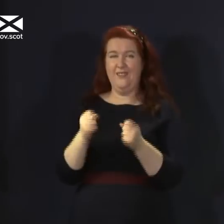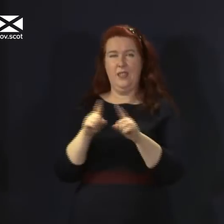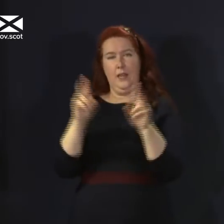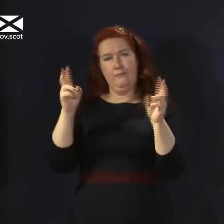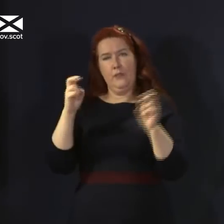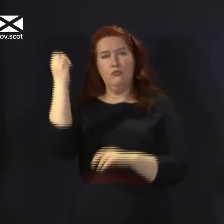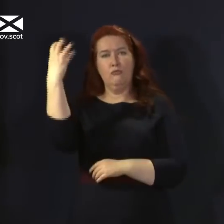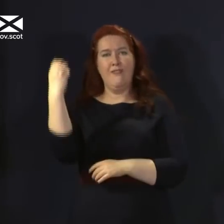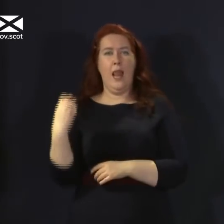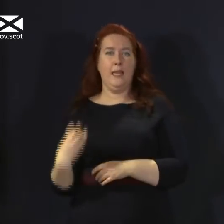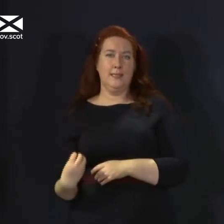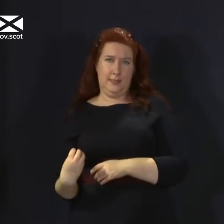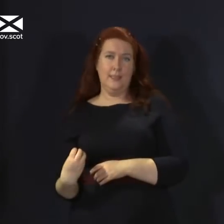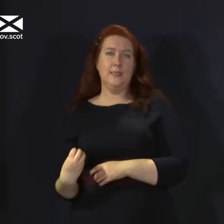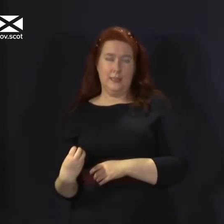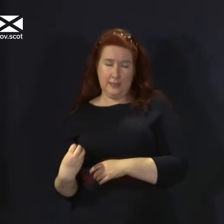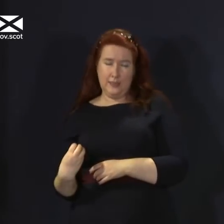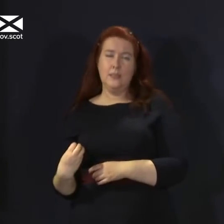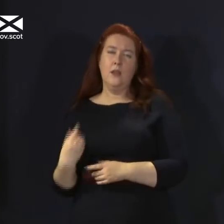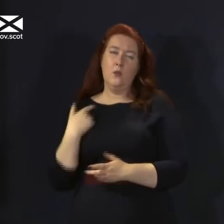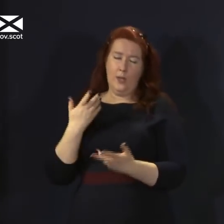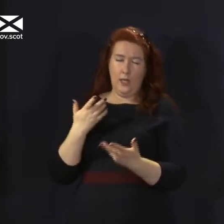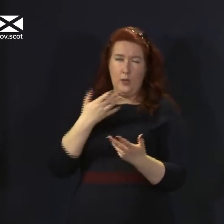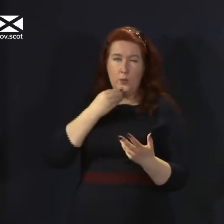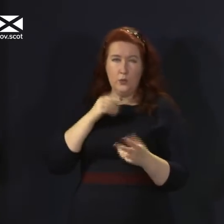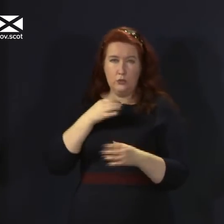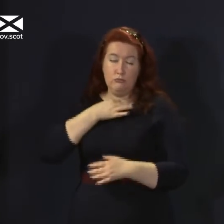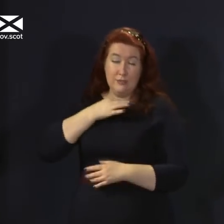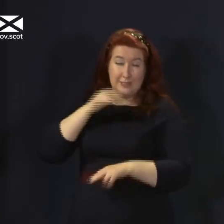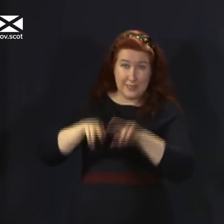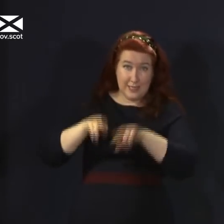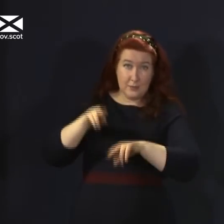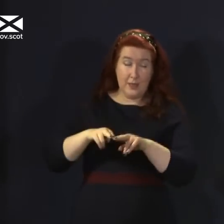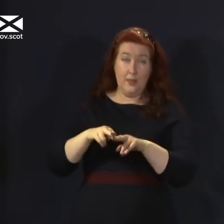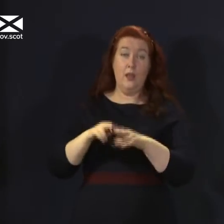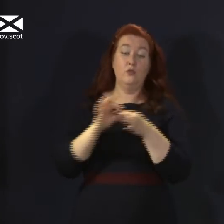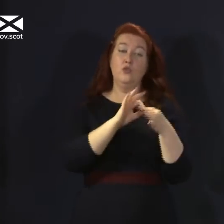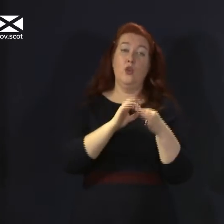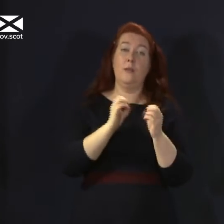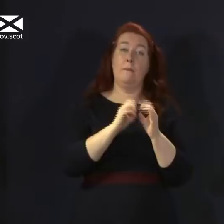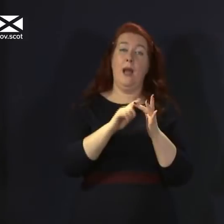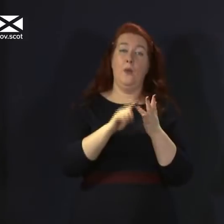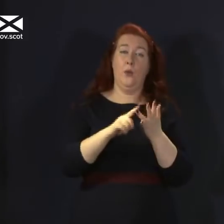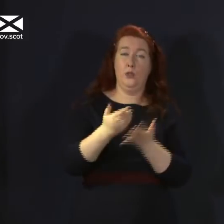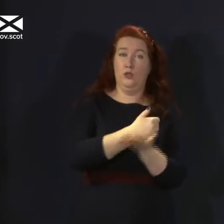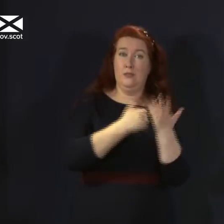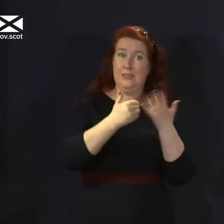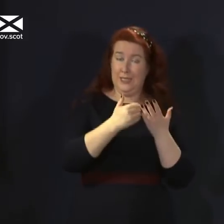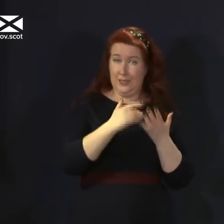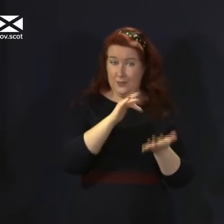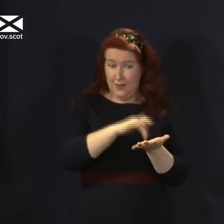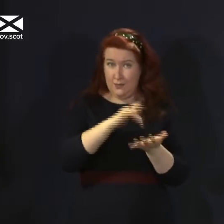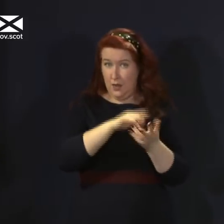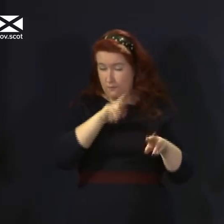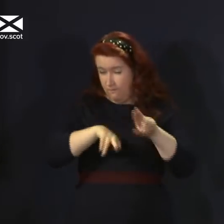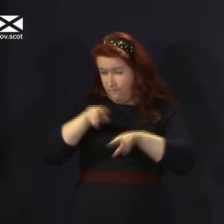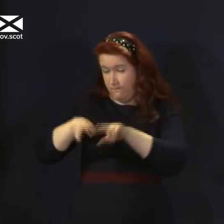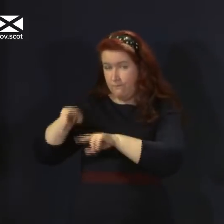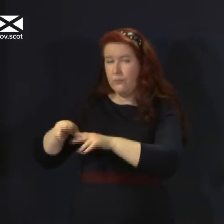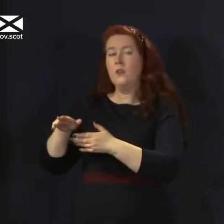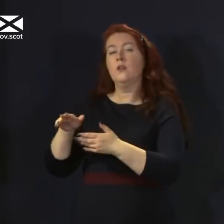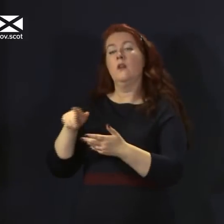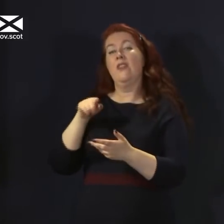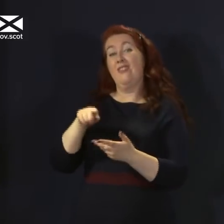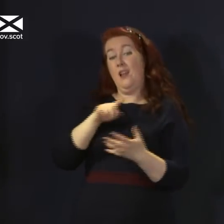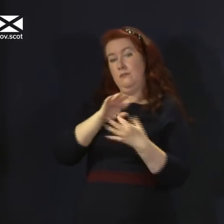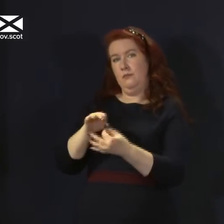system. This will be informed by risk assessments prepared by the Joint Biosecurity Centre, And these assessments will be based on the state